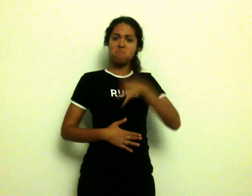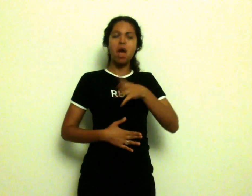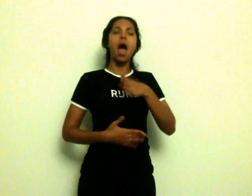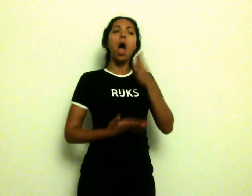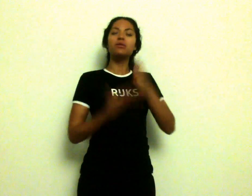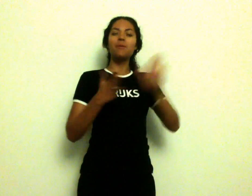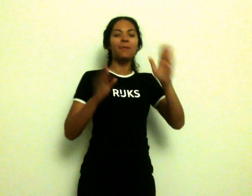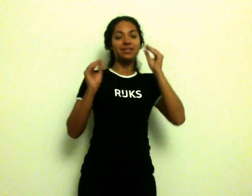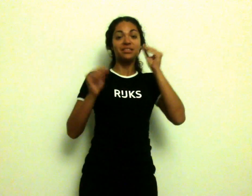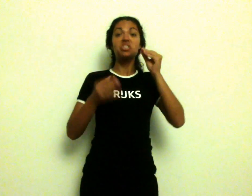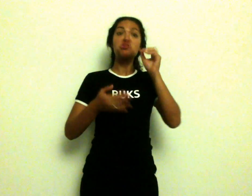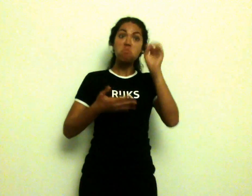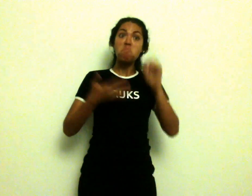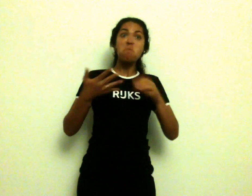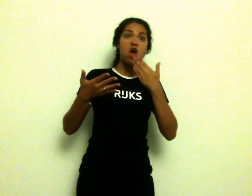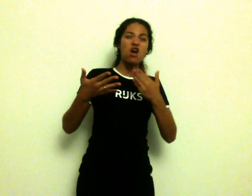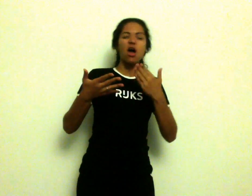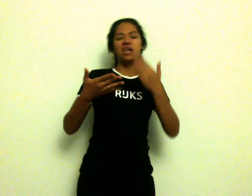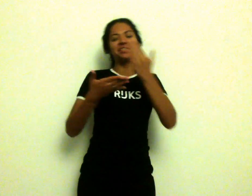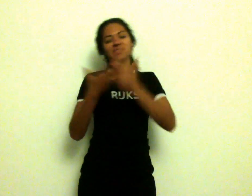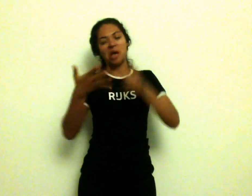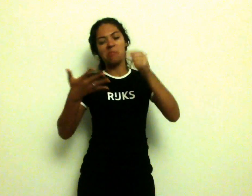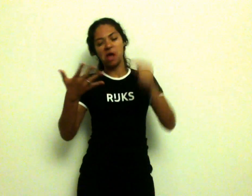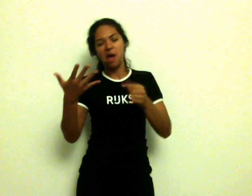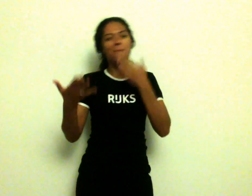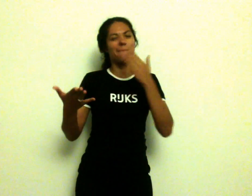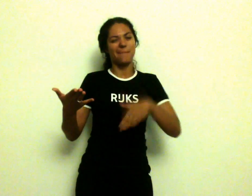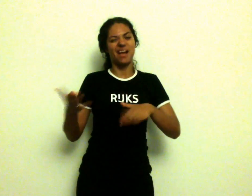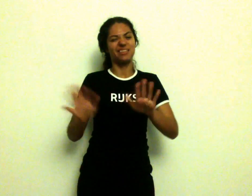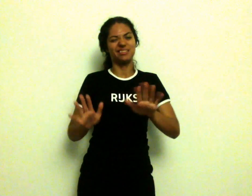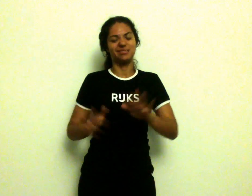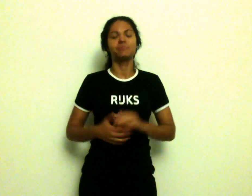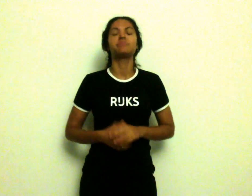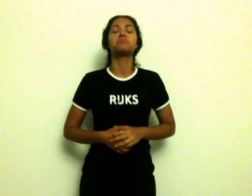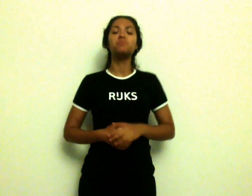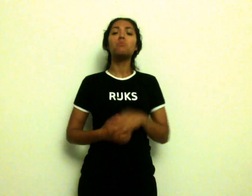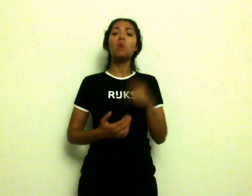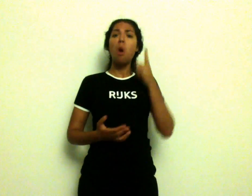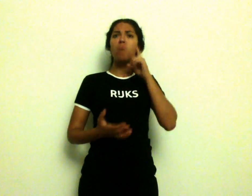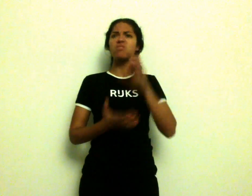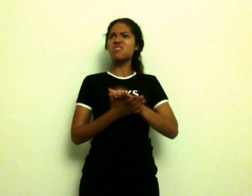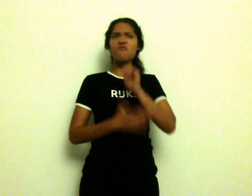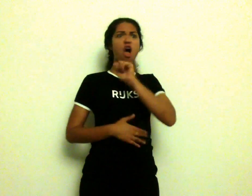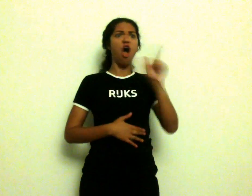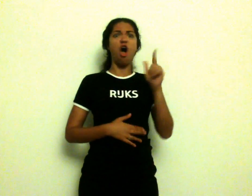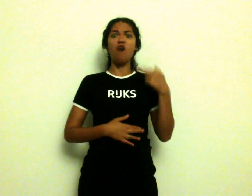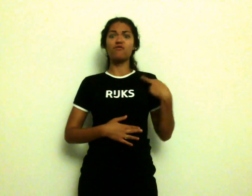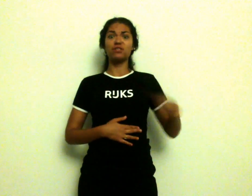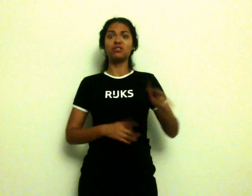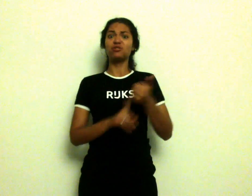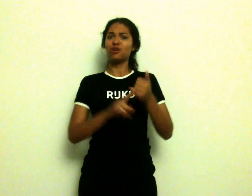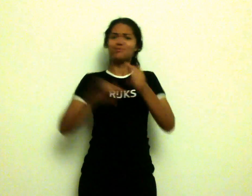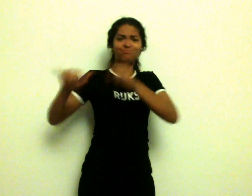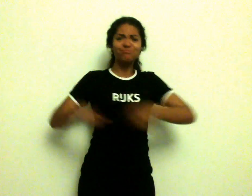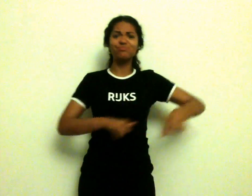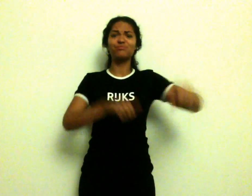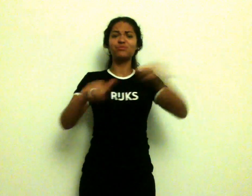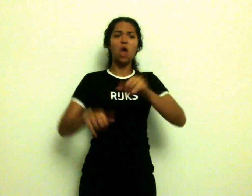bad. We believe that all religions are basically the same. At least the ones that we read were. They all believe in